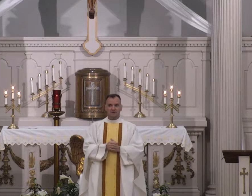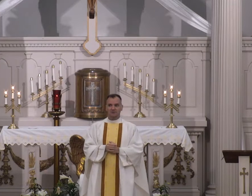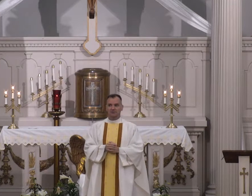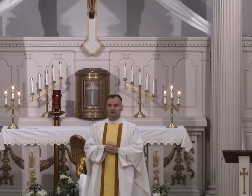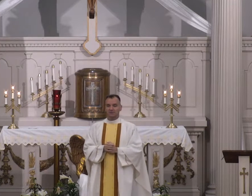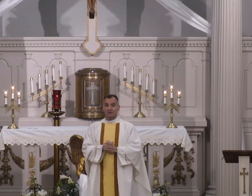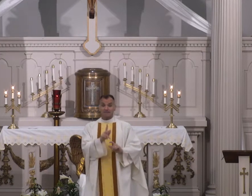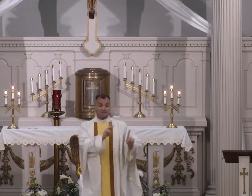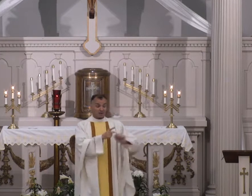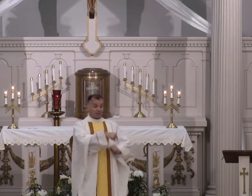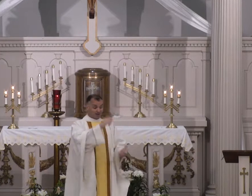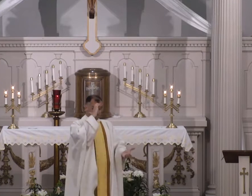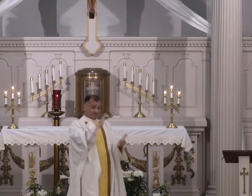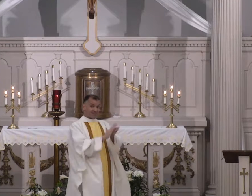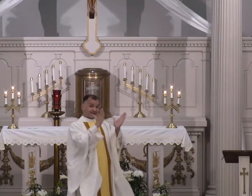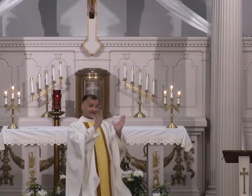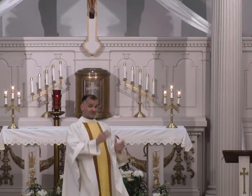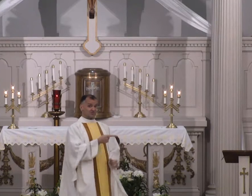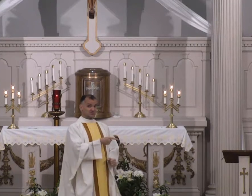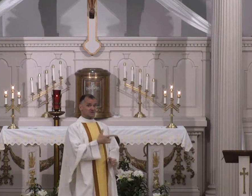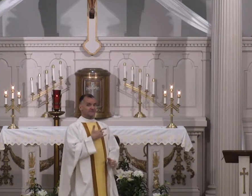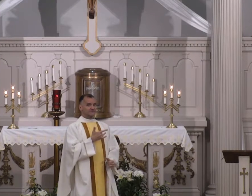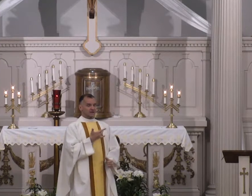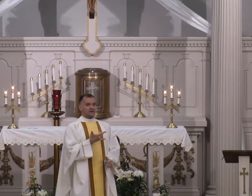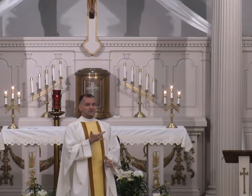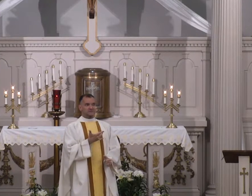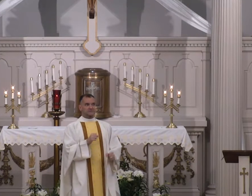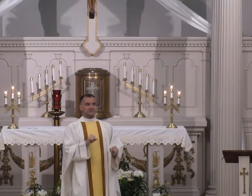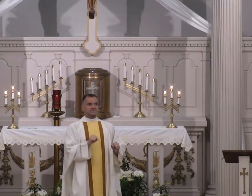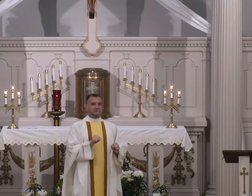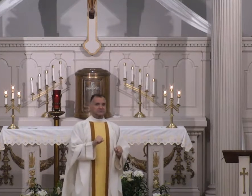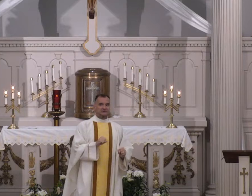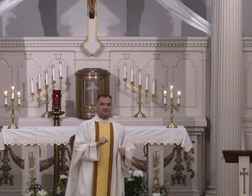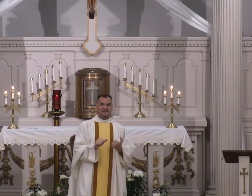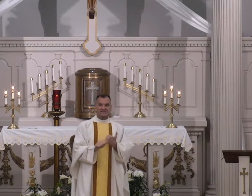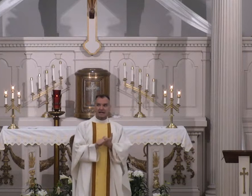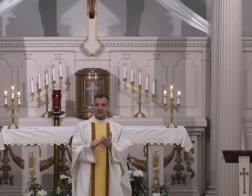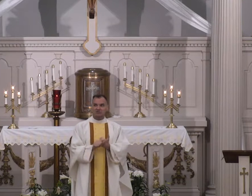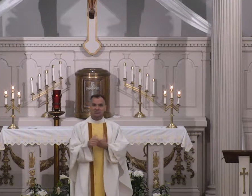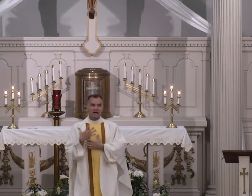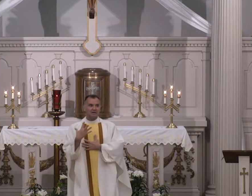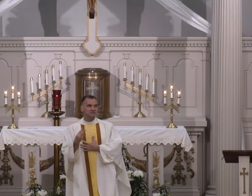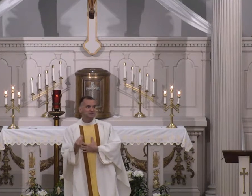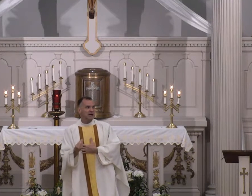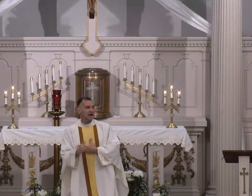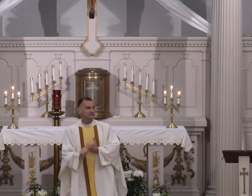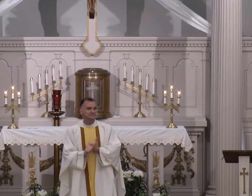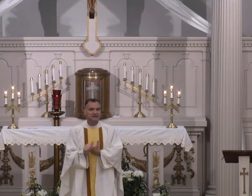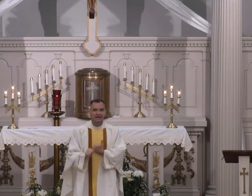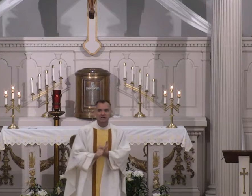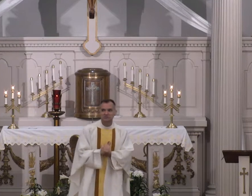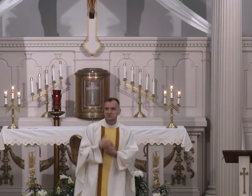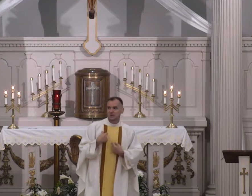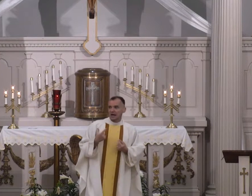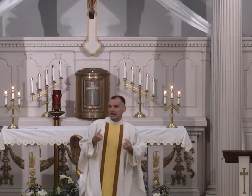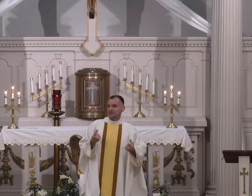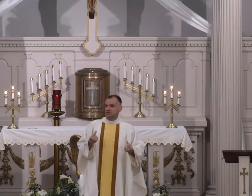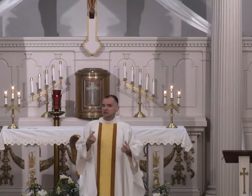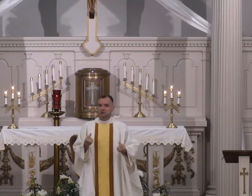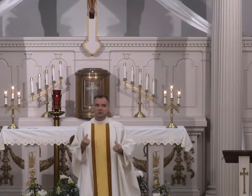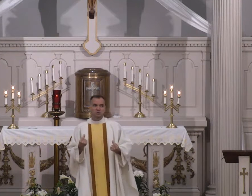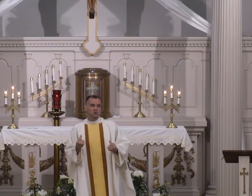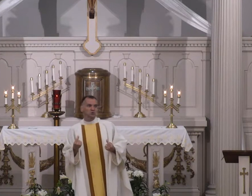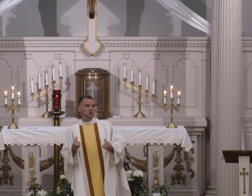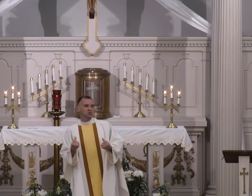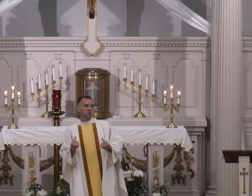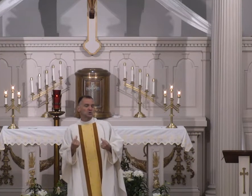on during the early church. People who believed, the disciples, they knew it was a dangerous time for them.